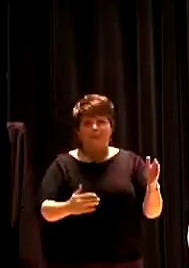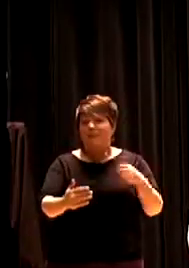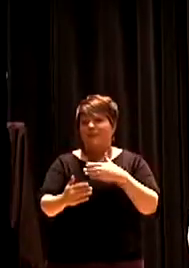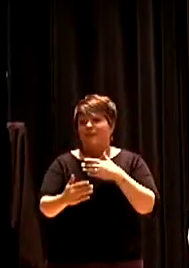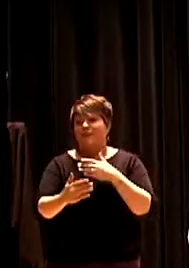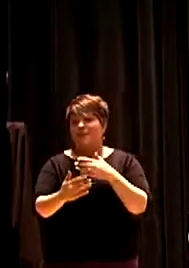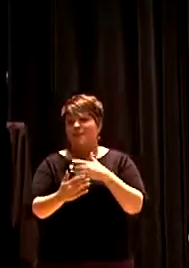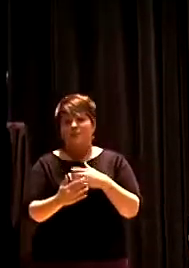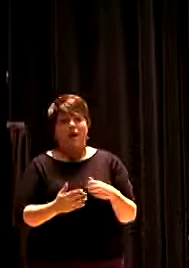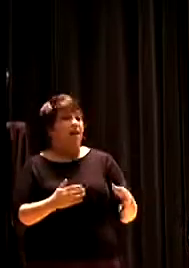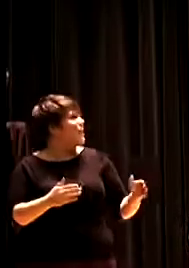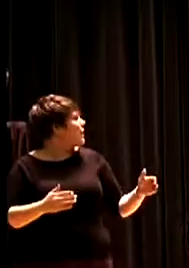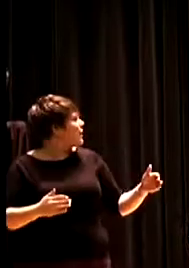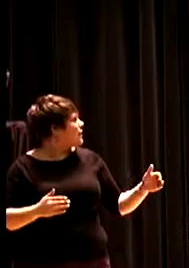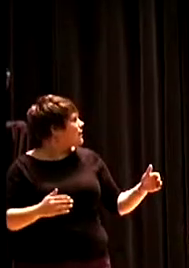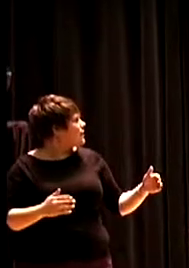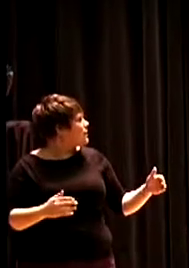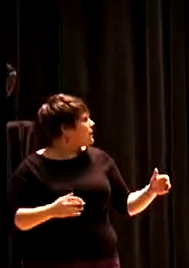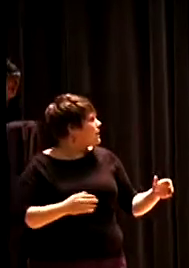The